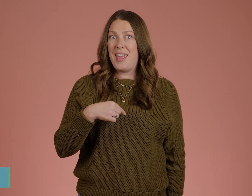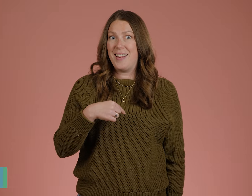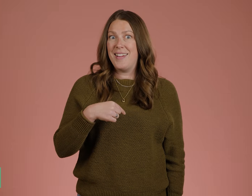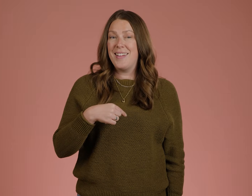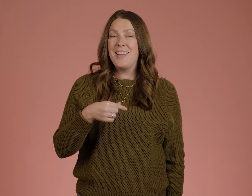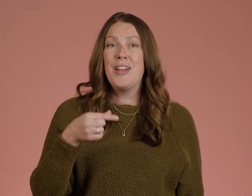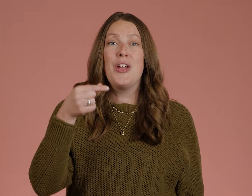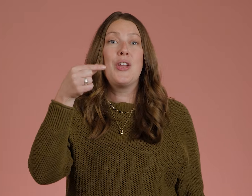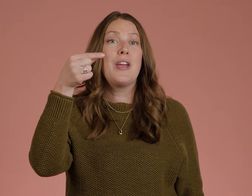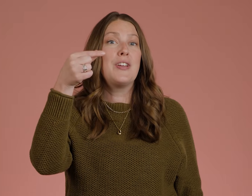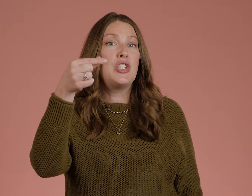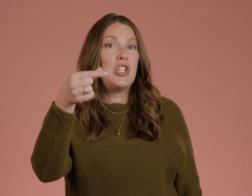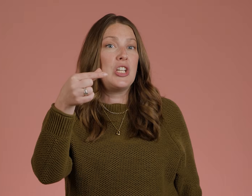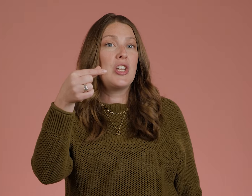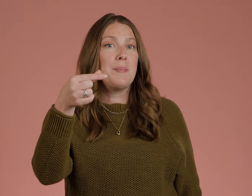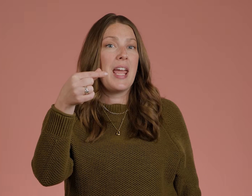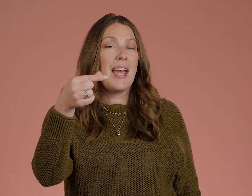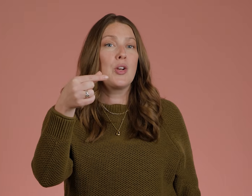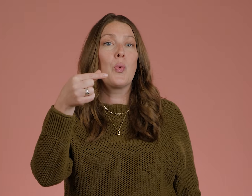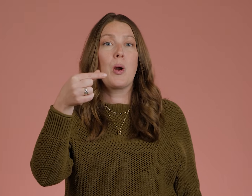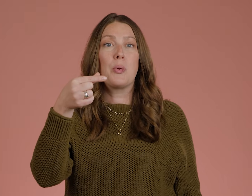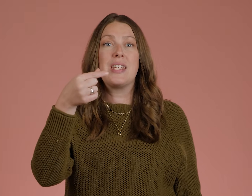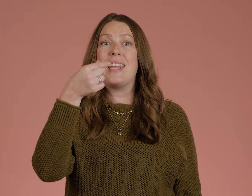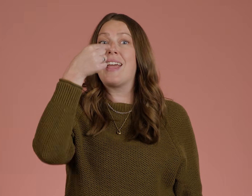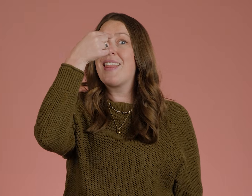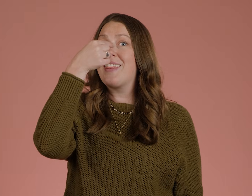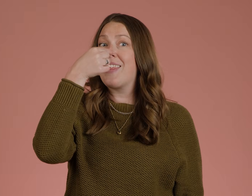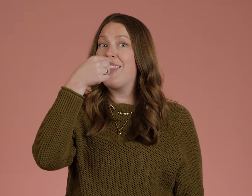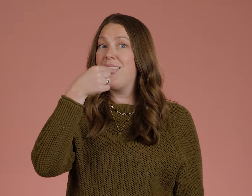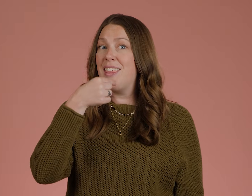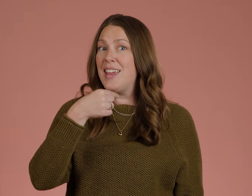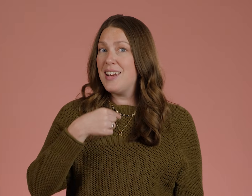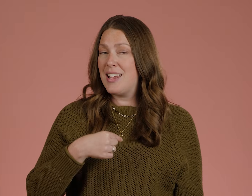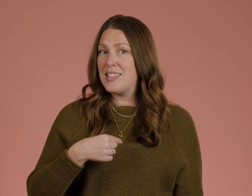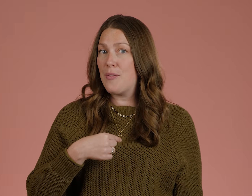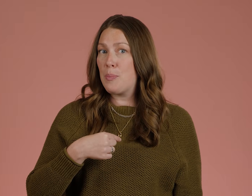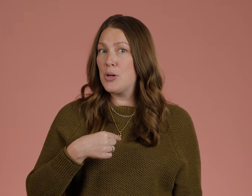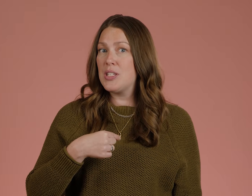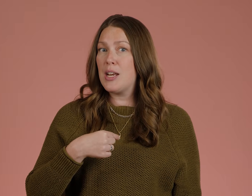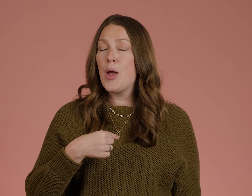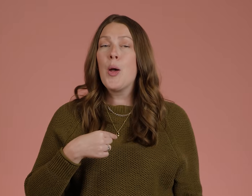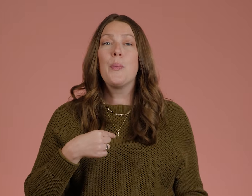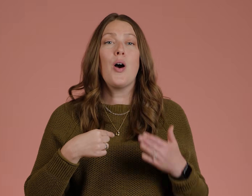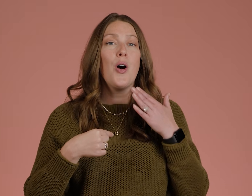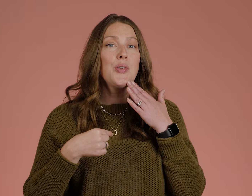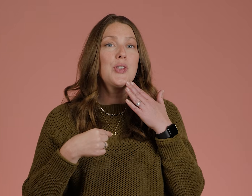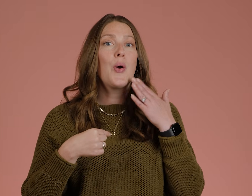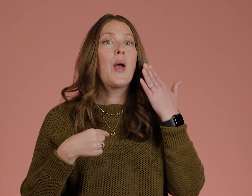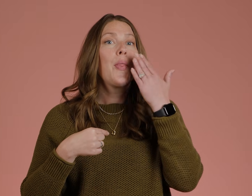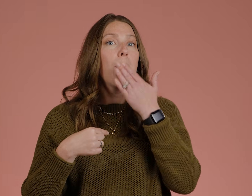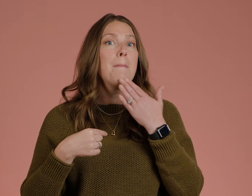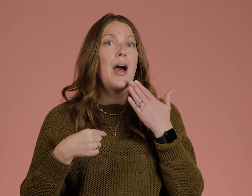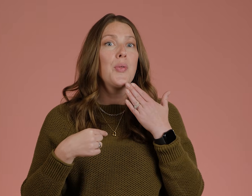Thin. You have a G-shaped hand representing the thinness of a person, but also the mouth